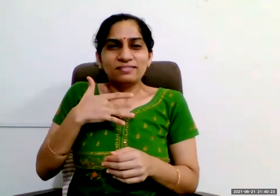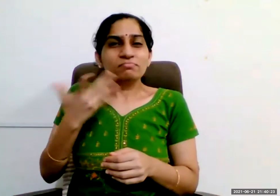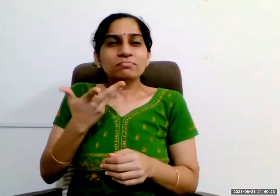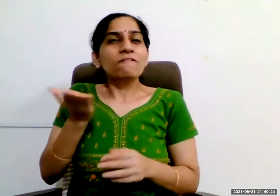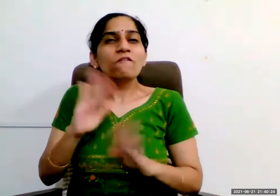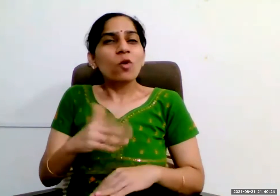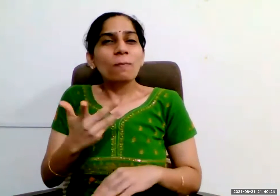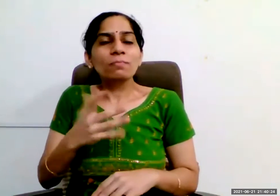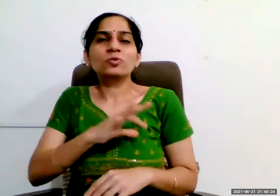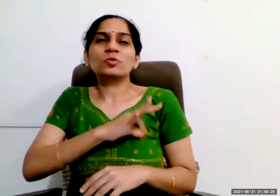material world.